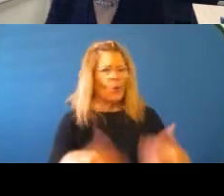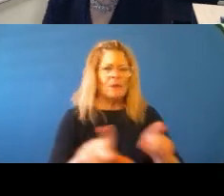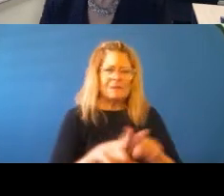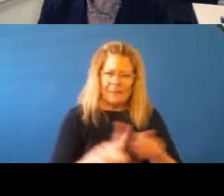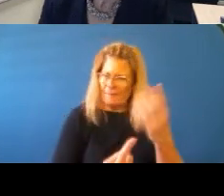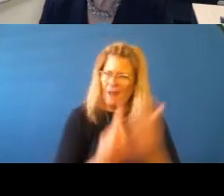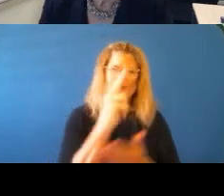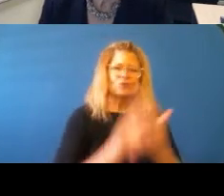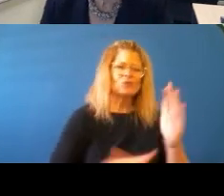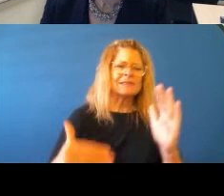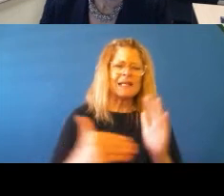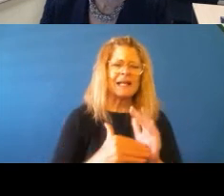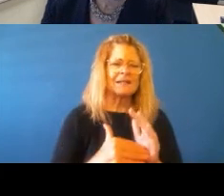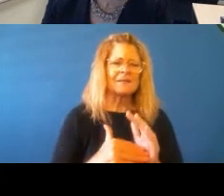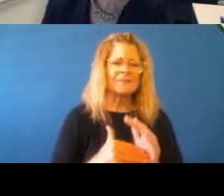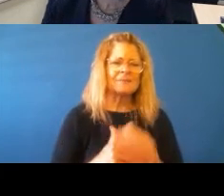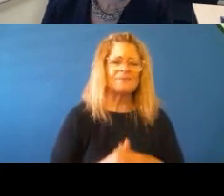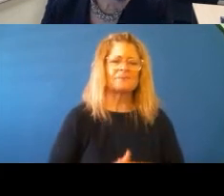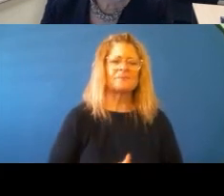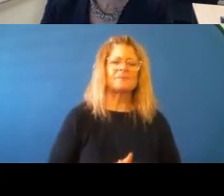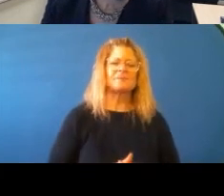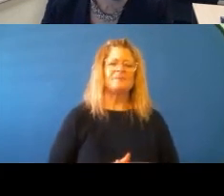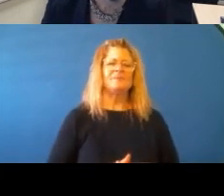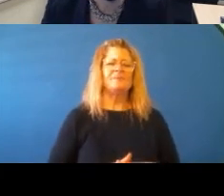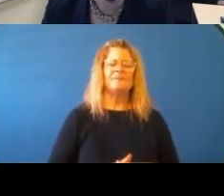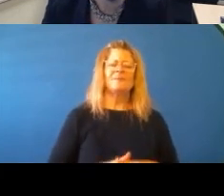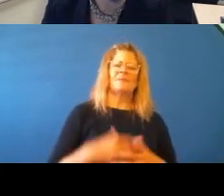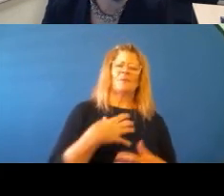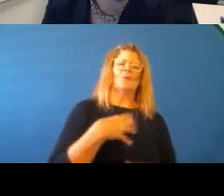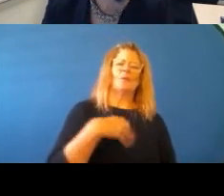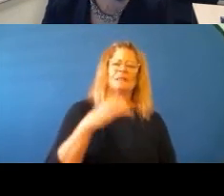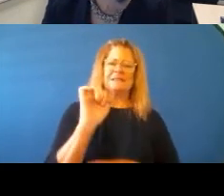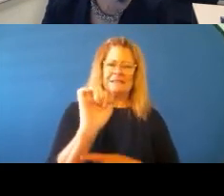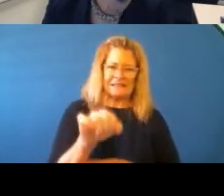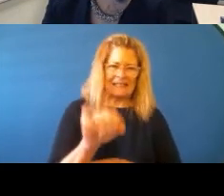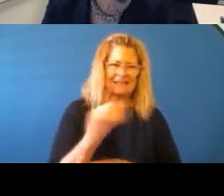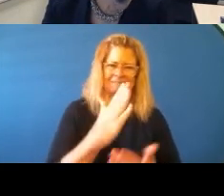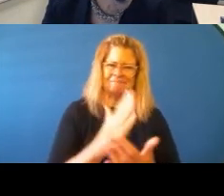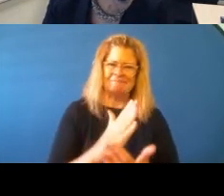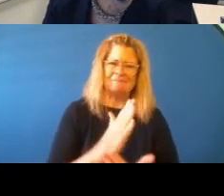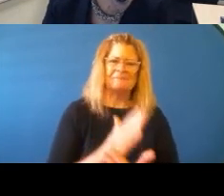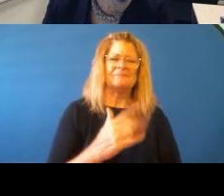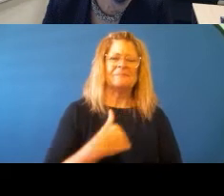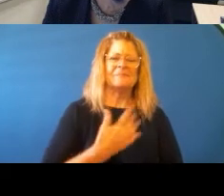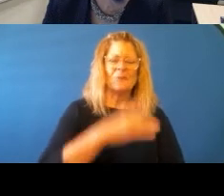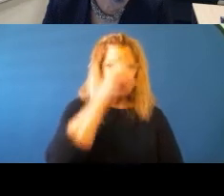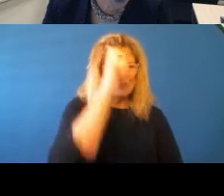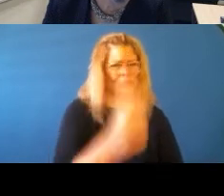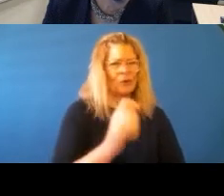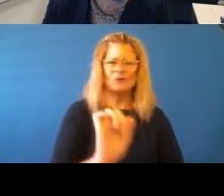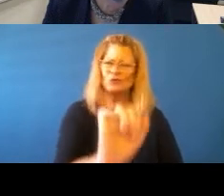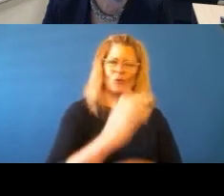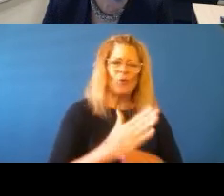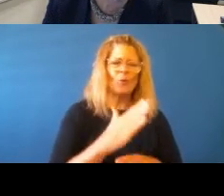Zealand context? Oh, very much so. I just want to acknowledge the work you're doing, June. It's very important